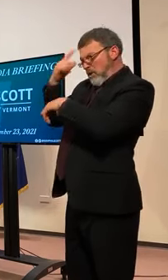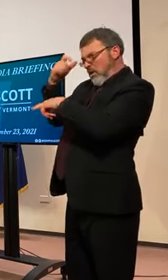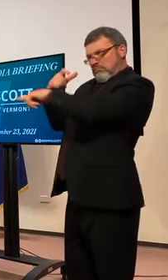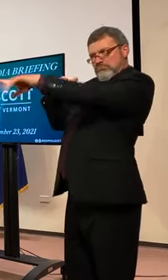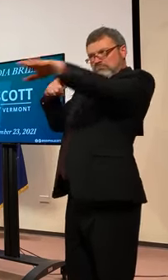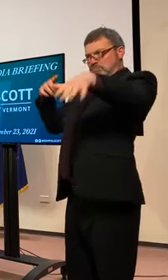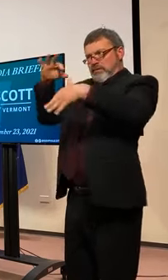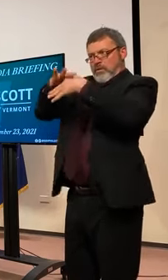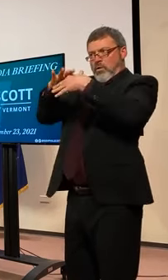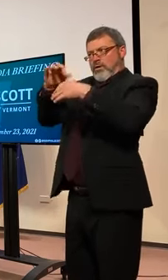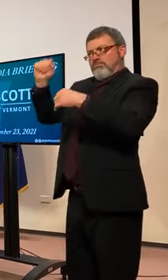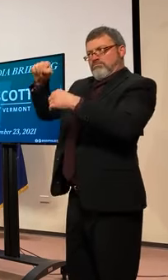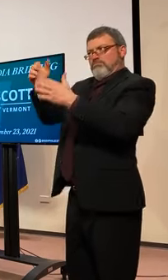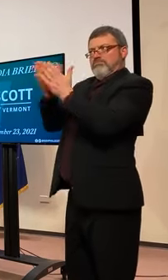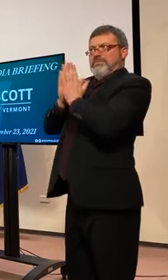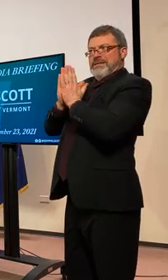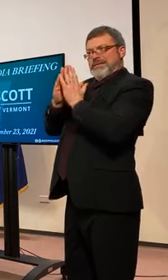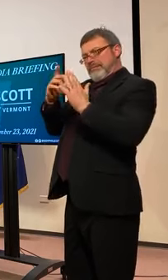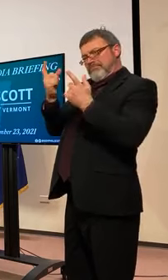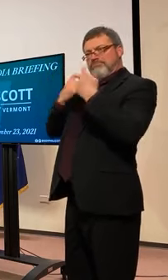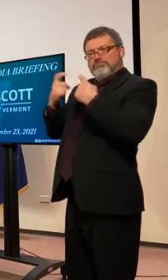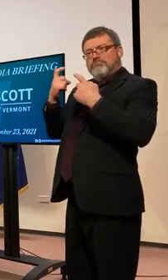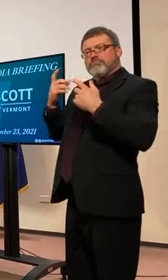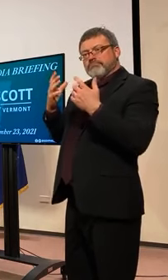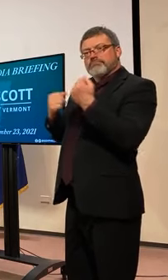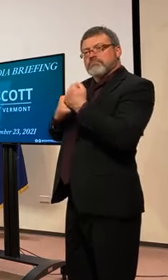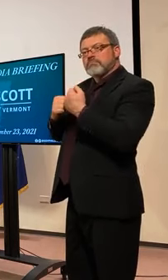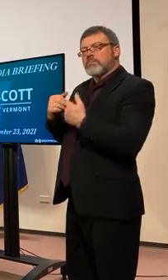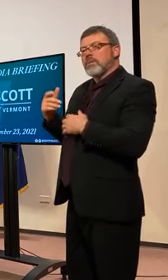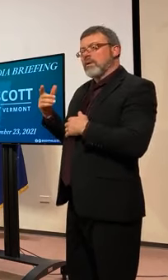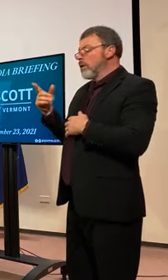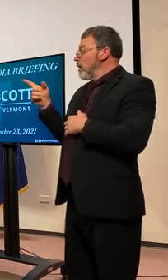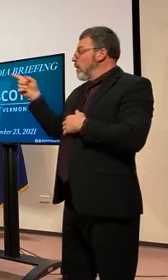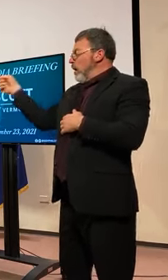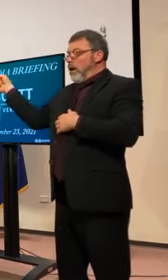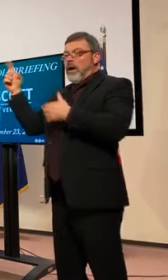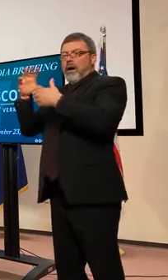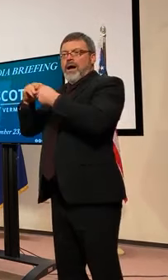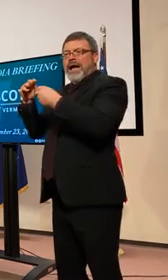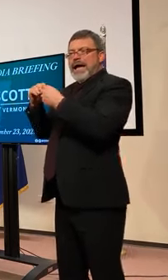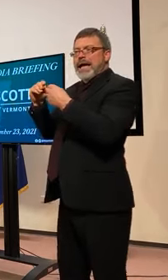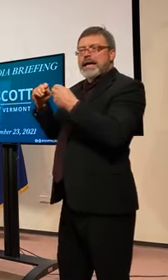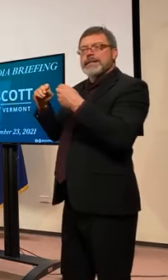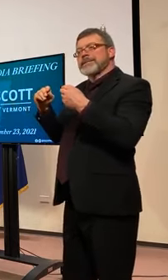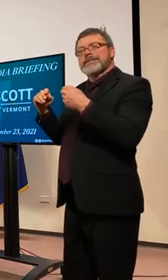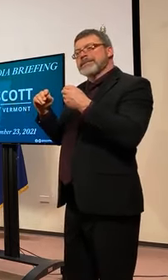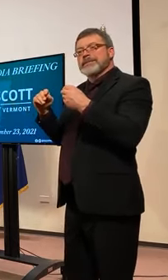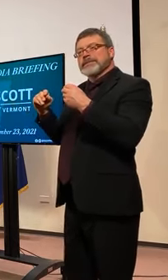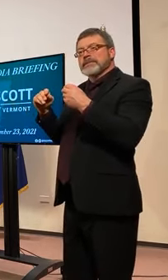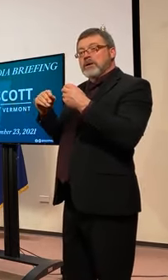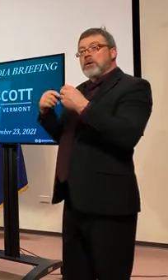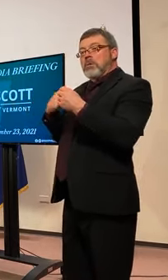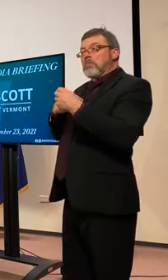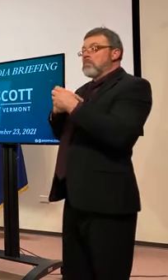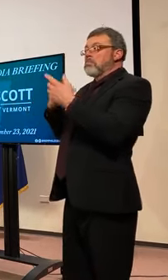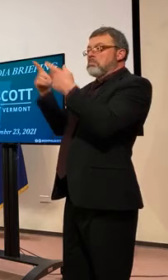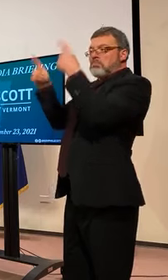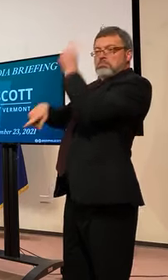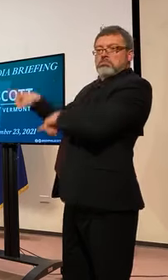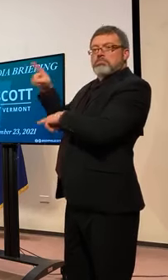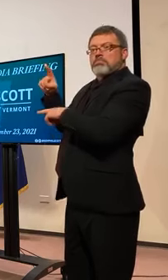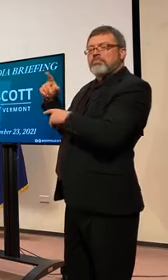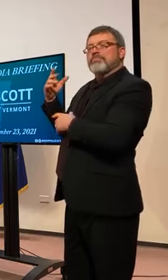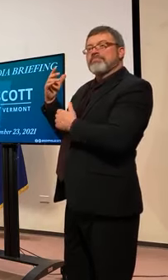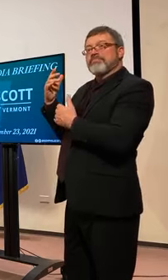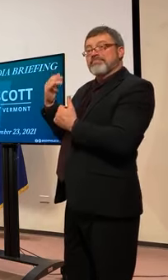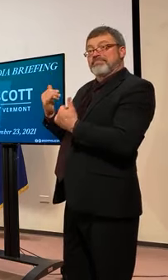was today in your opening remarks that the league was sort of behind it. Yet the legislators say they've